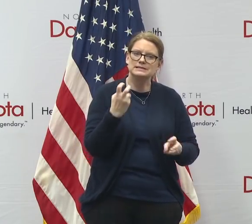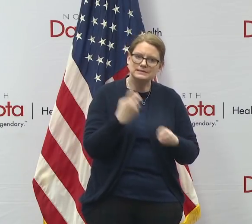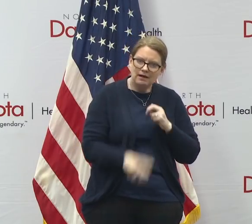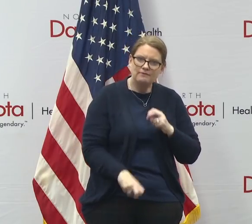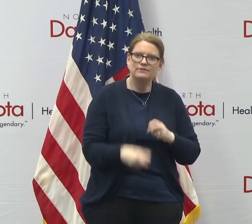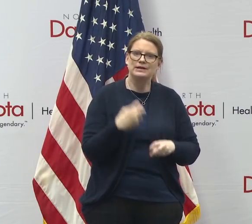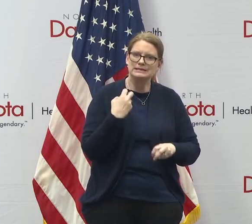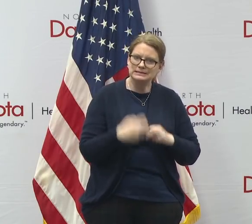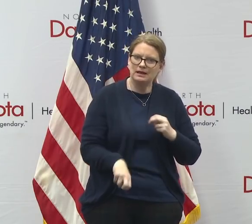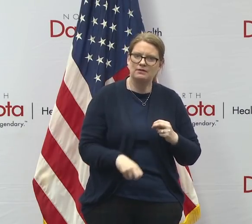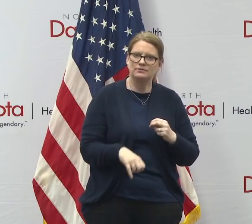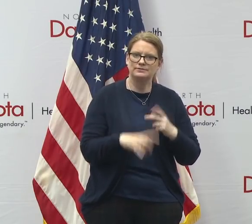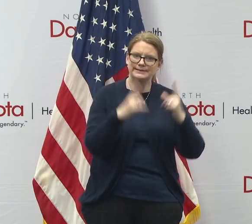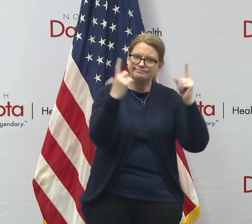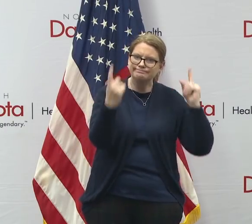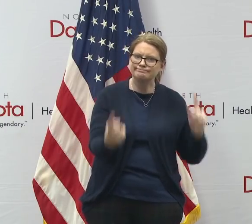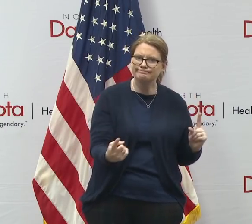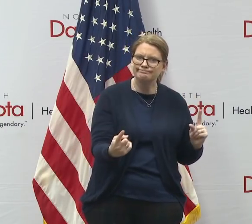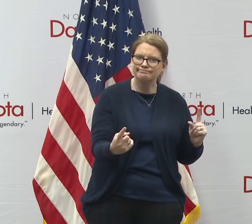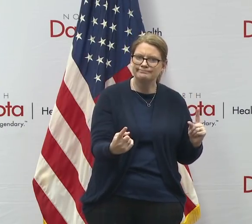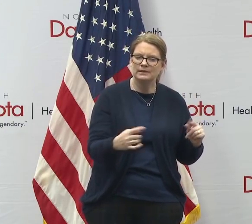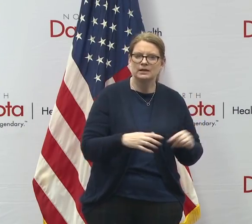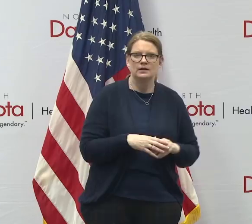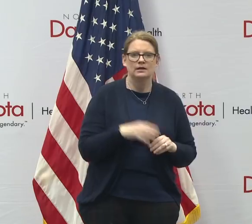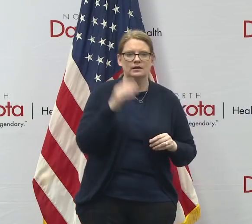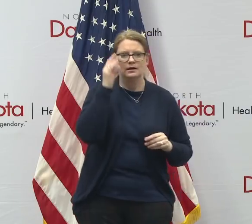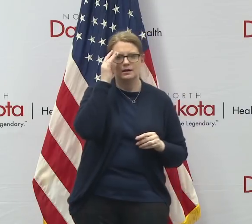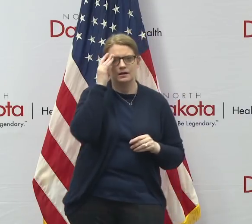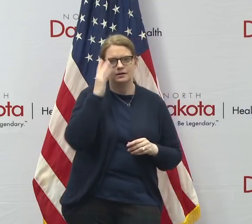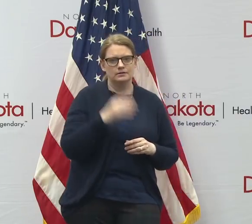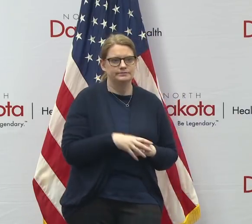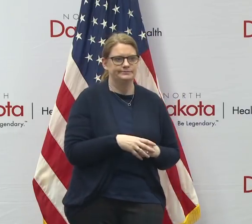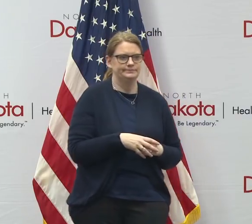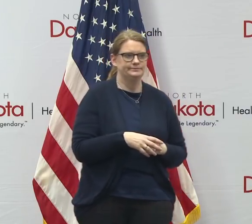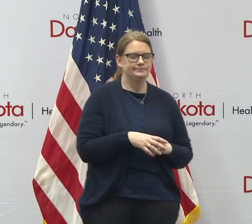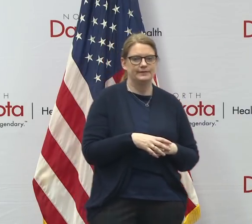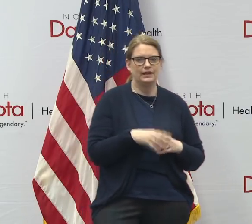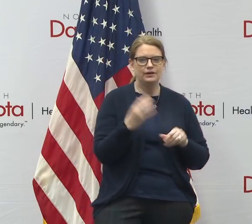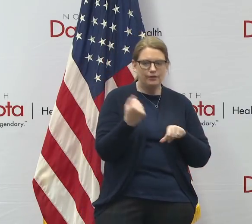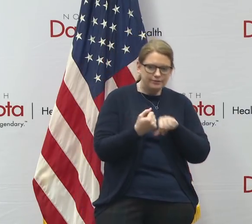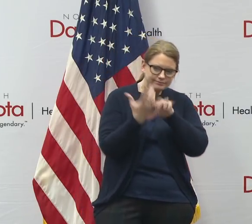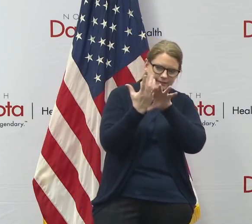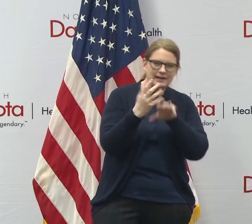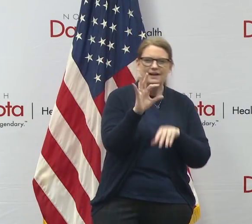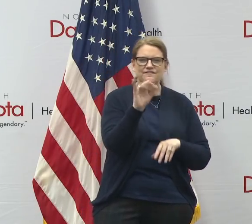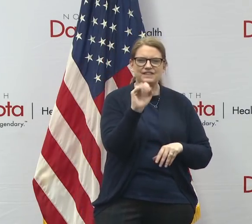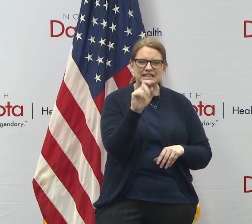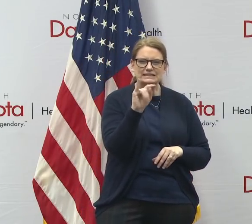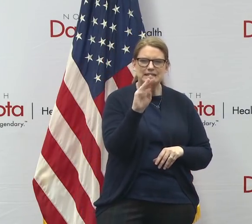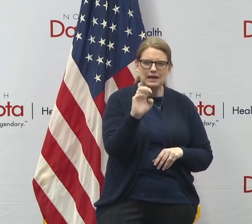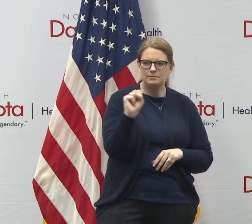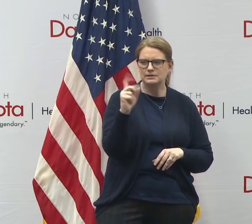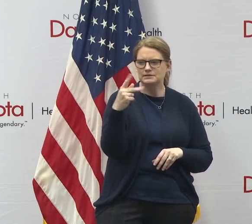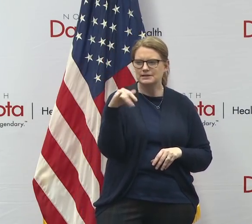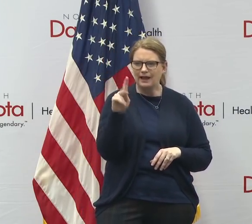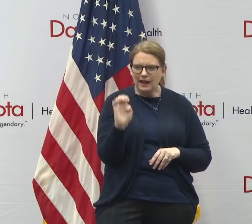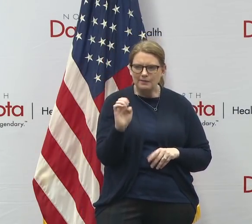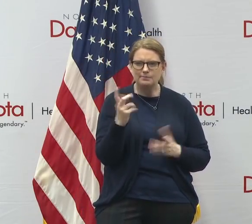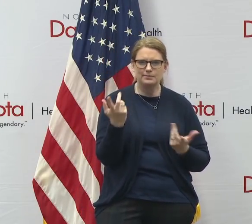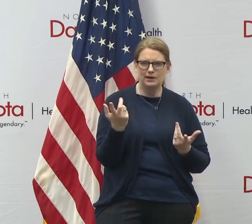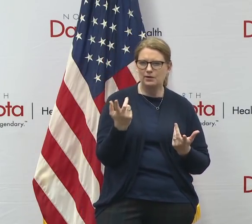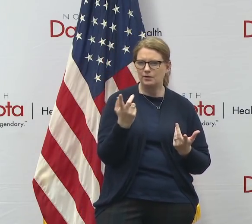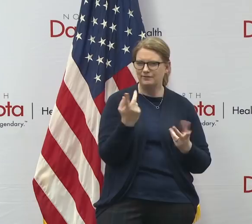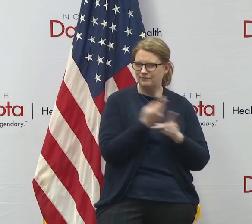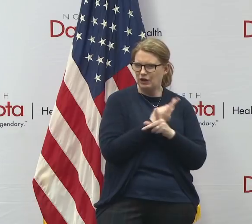again, encourage people, if you haven't given a device where you can FaceTime or Skype with your loved one, figure out a way